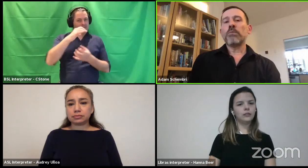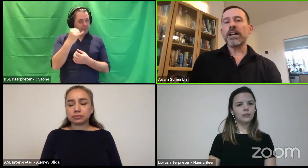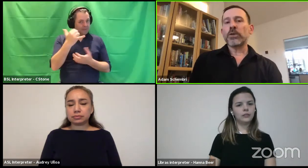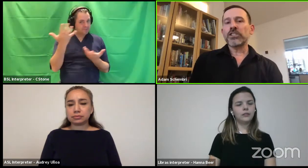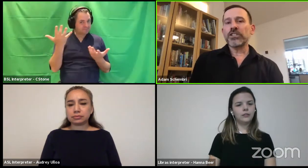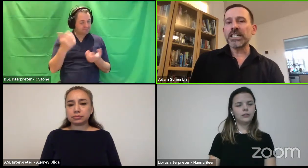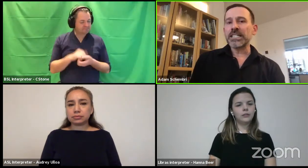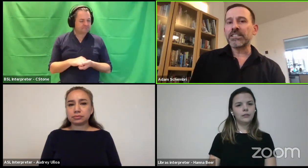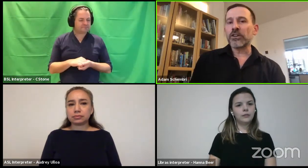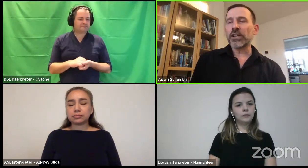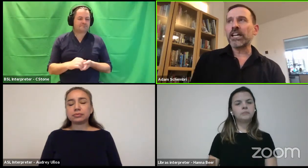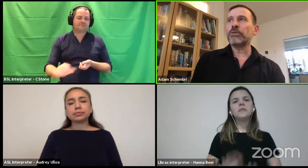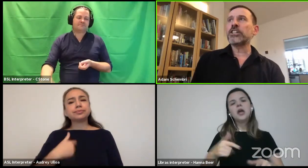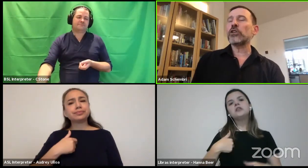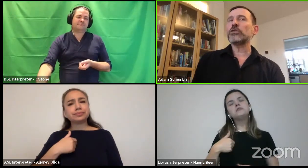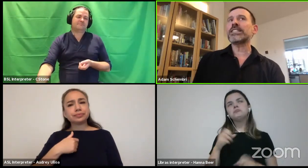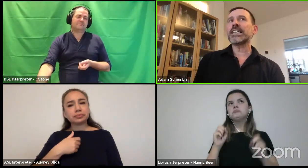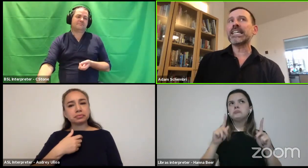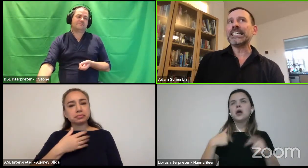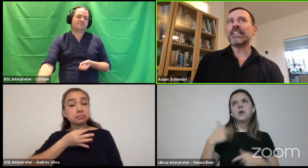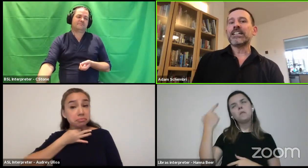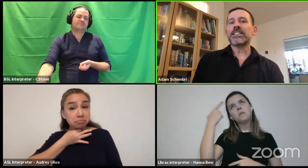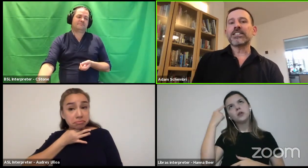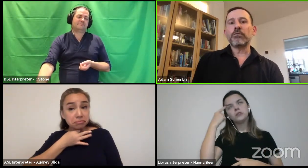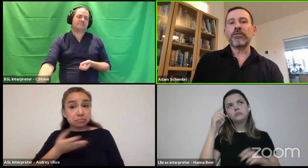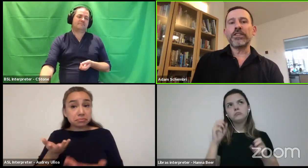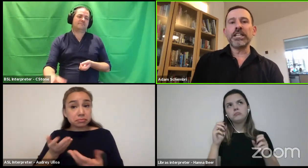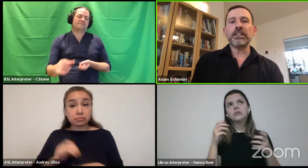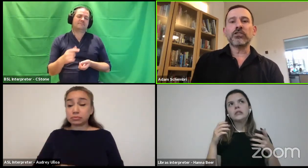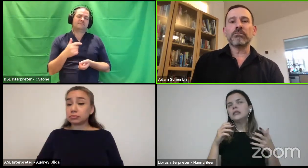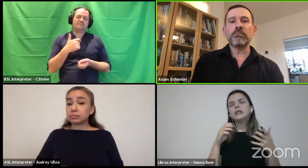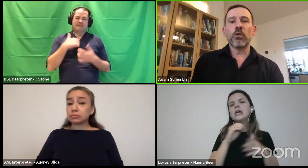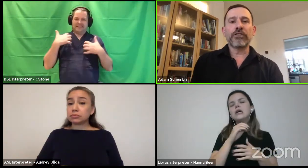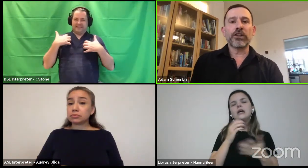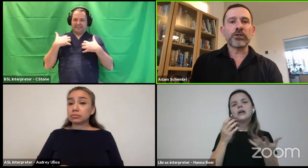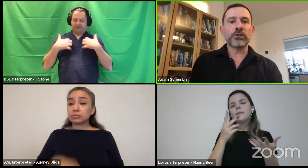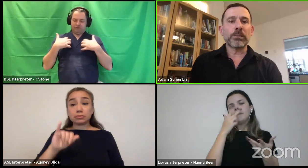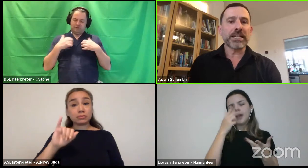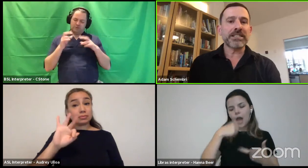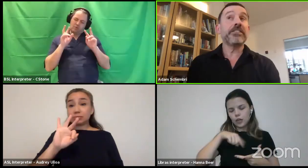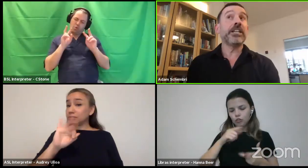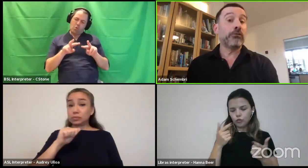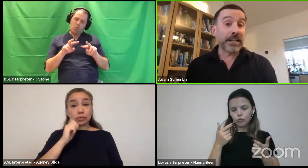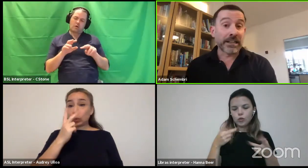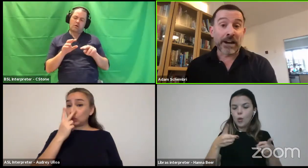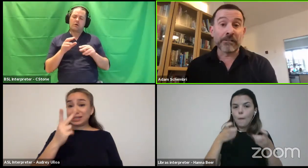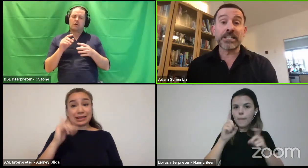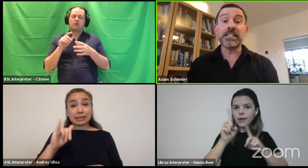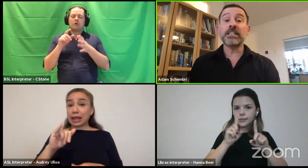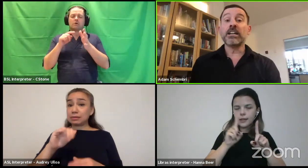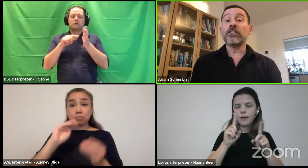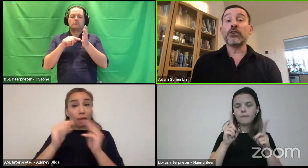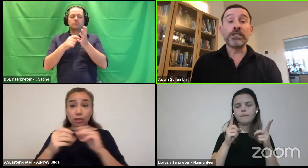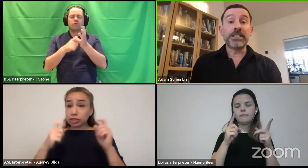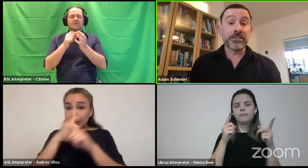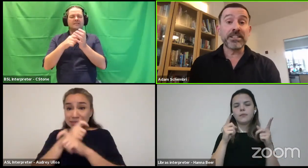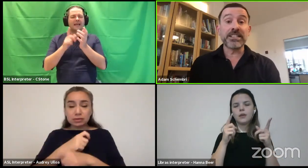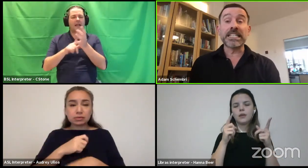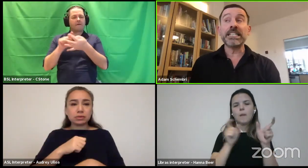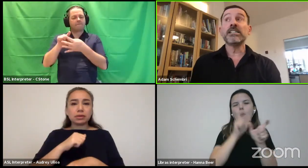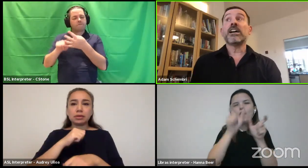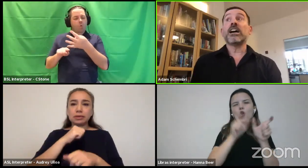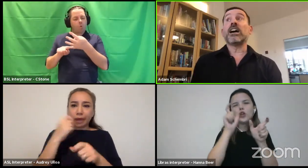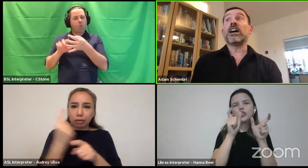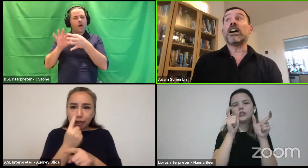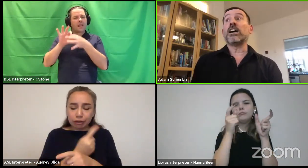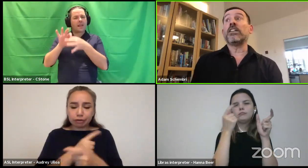So my question is, okay, if we don't see some of the morphological complexity, the irregularity, the